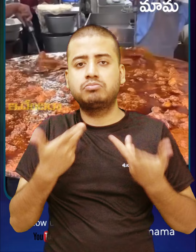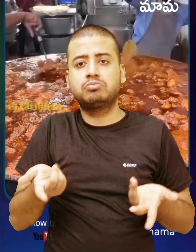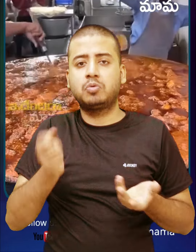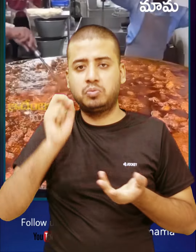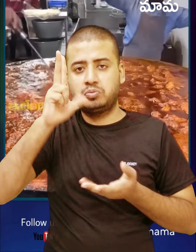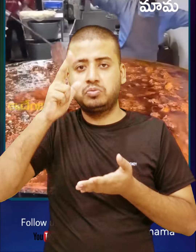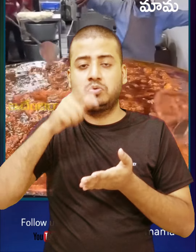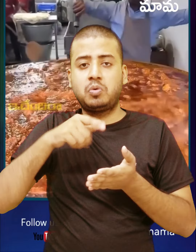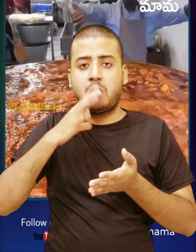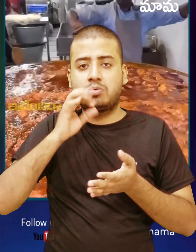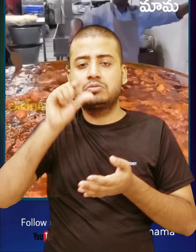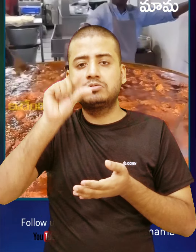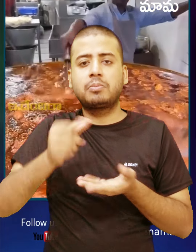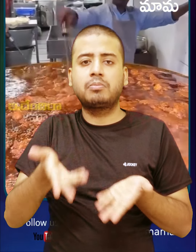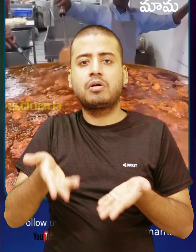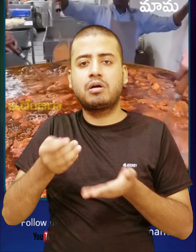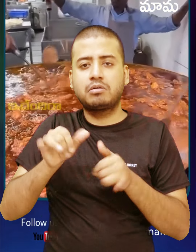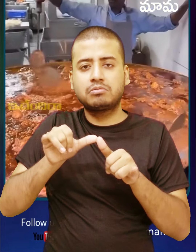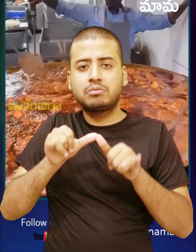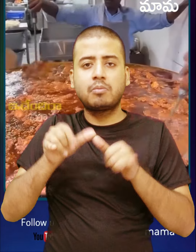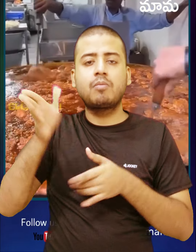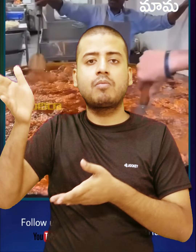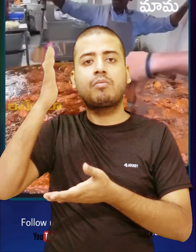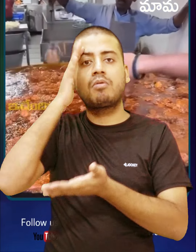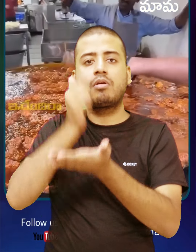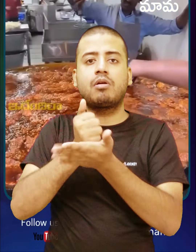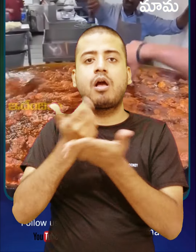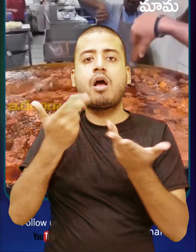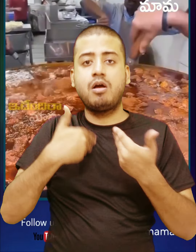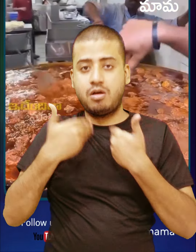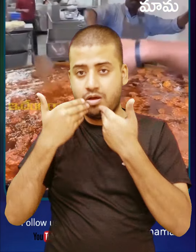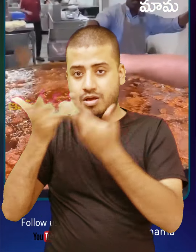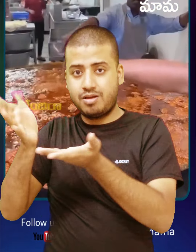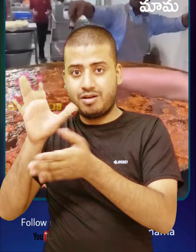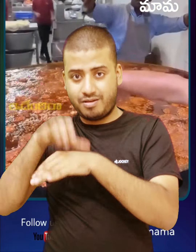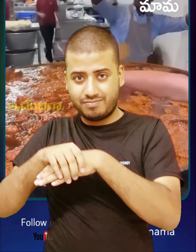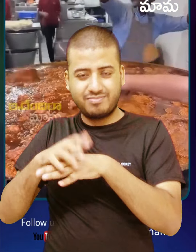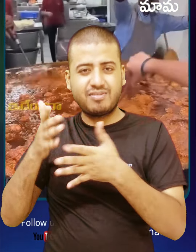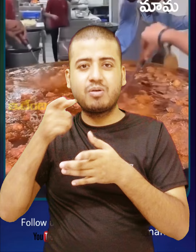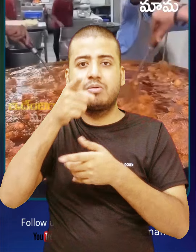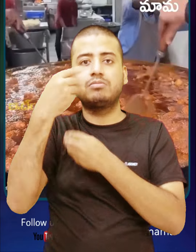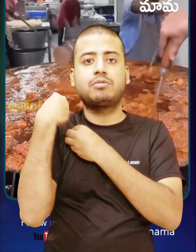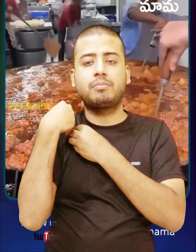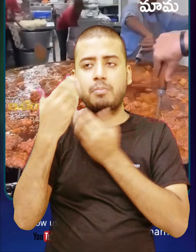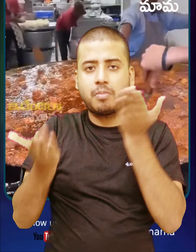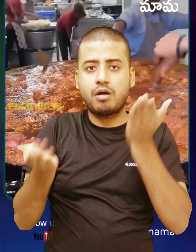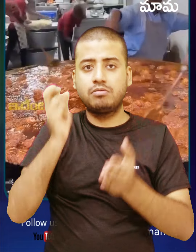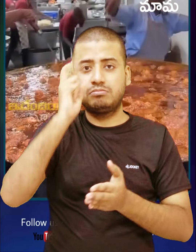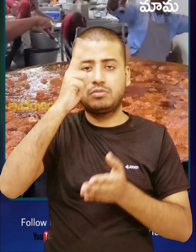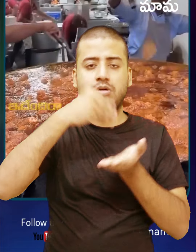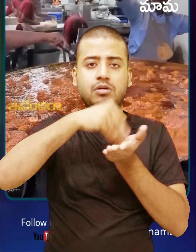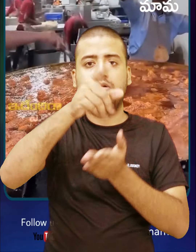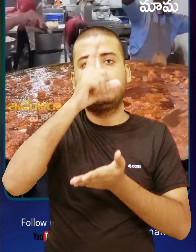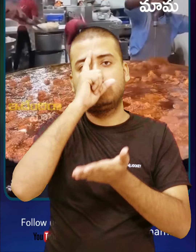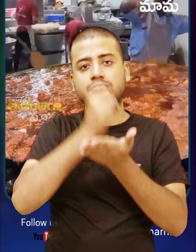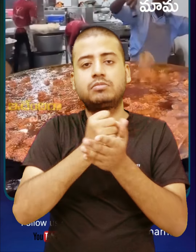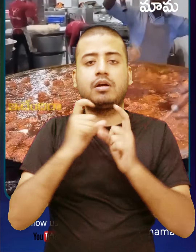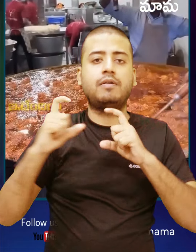freshness. Ensure the restaurant uses fresh, high quality ingredients, especially when it comes to meats and